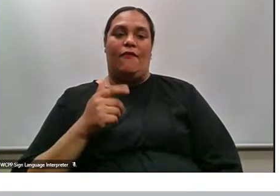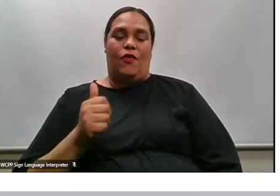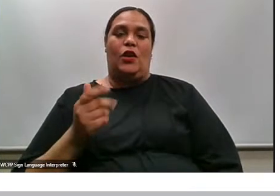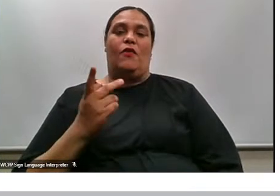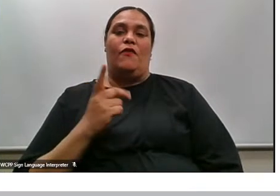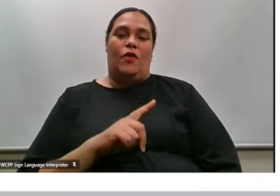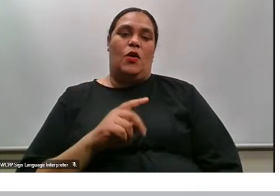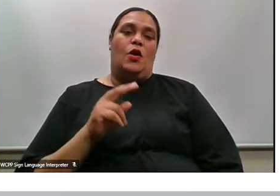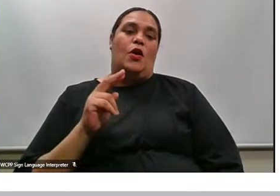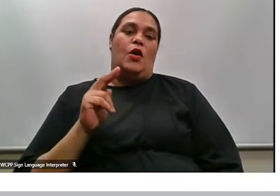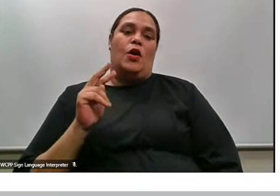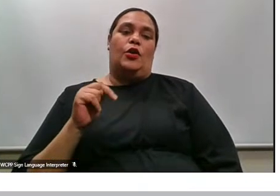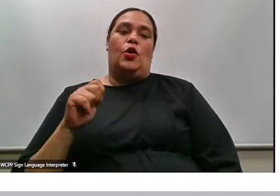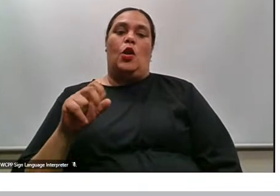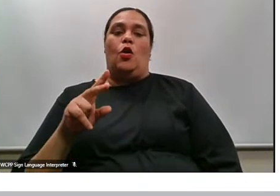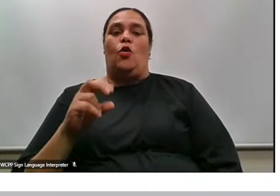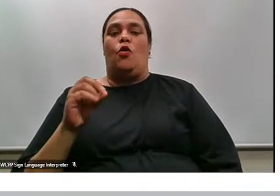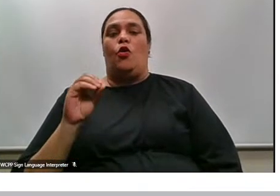Honourable Gondlo on E.